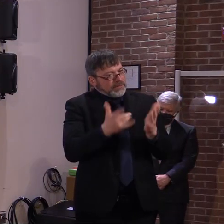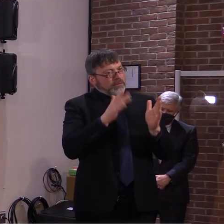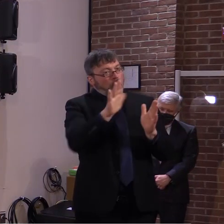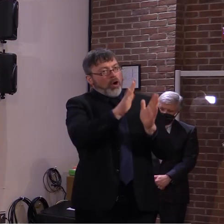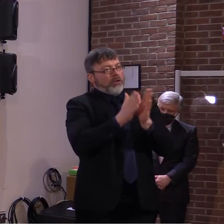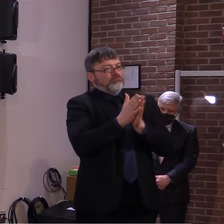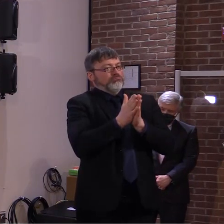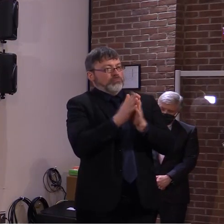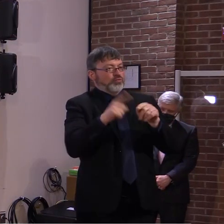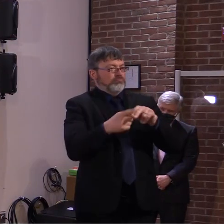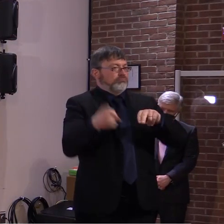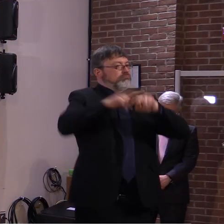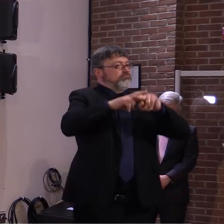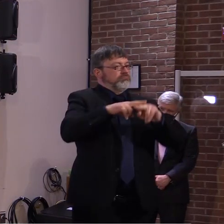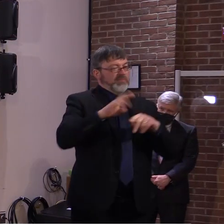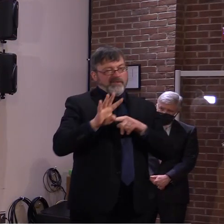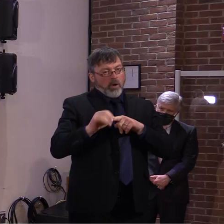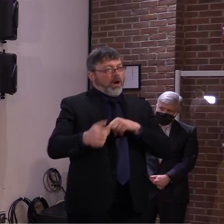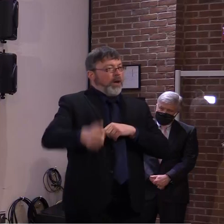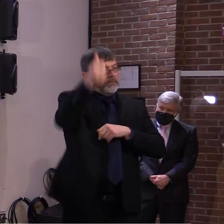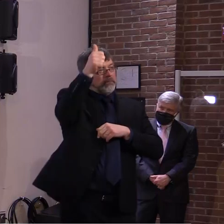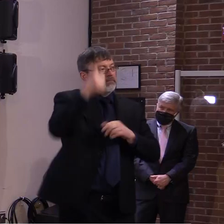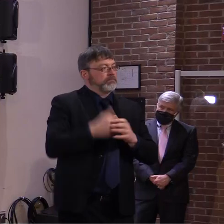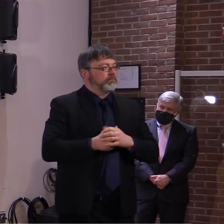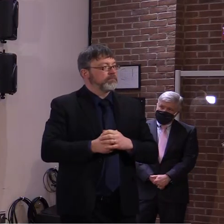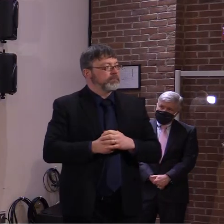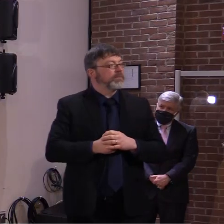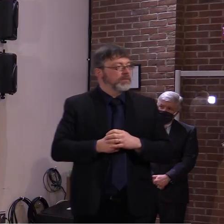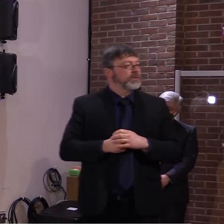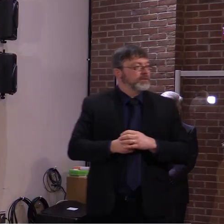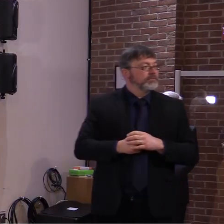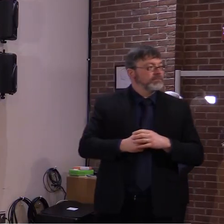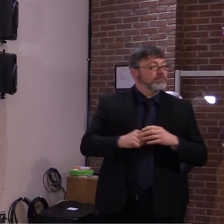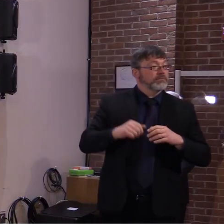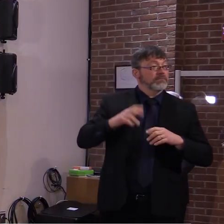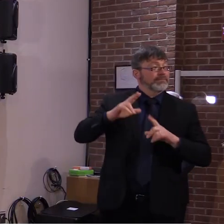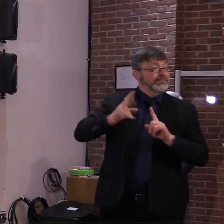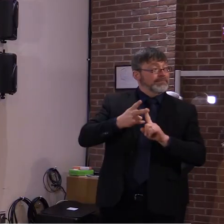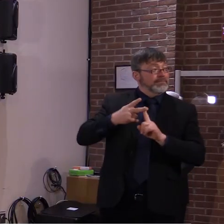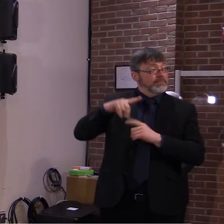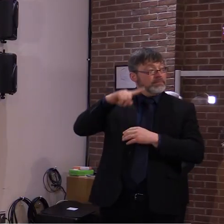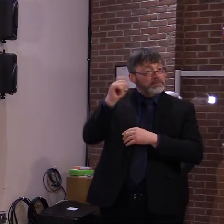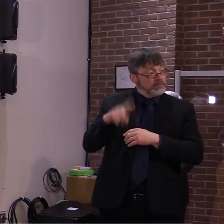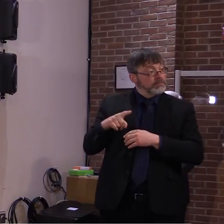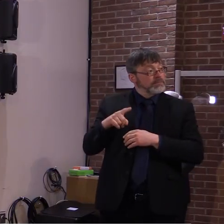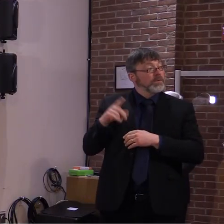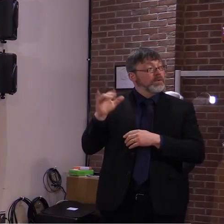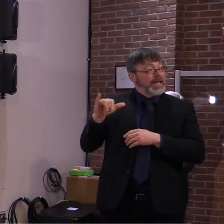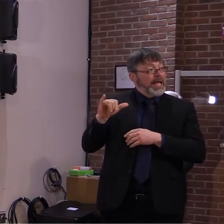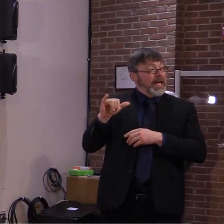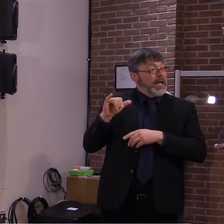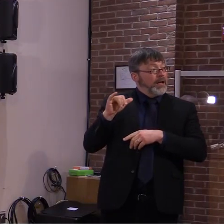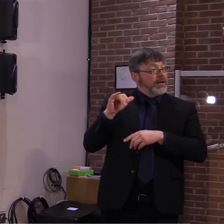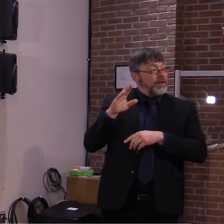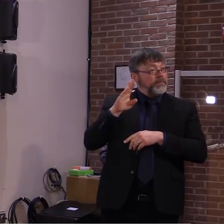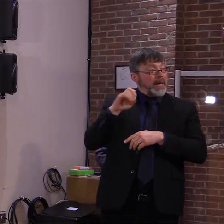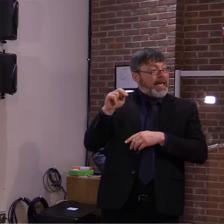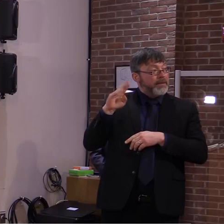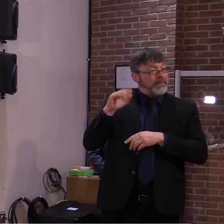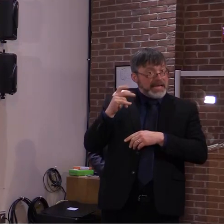Were you able to, for lack of a better metaphor, make any converts there? Yes. Through that session. Yes, we were told by